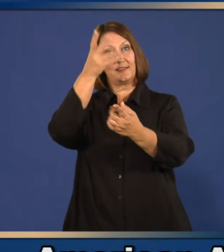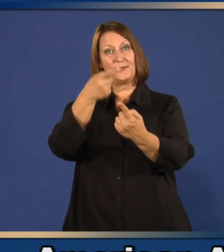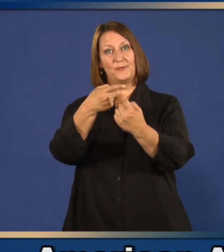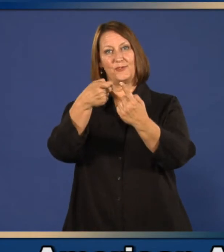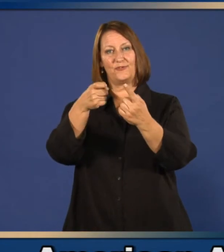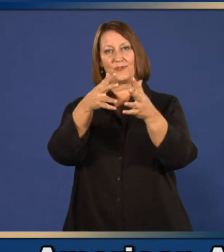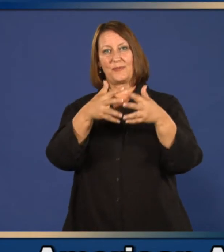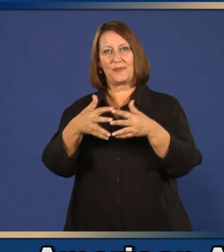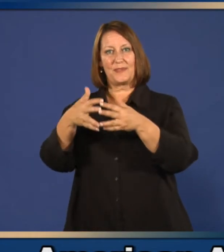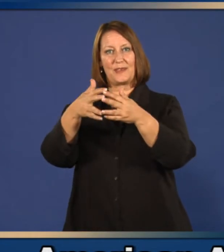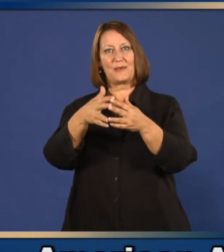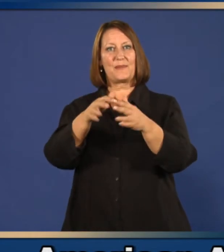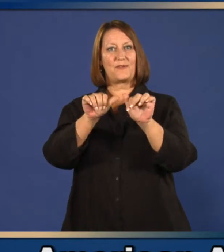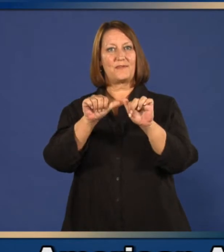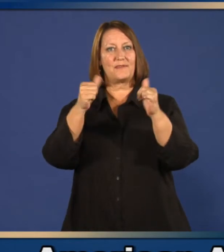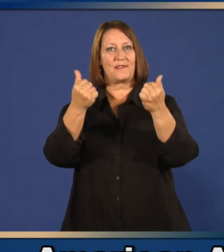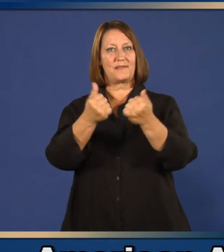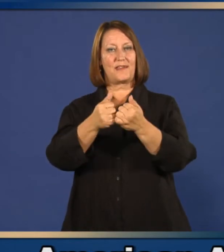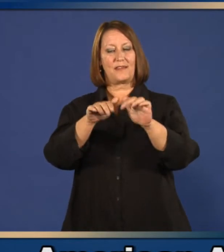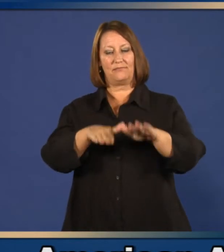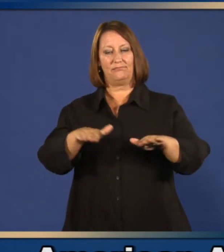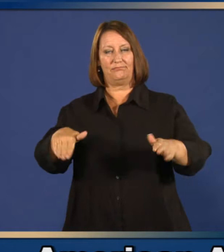American Academy of Pediatrics,